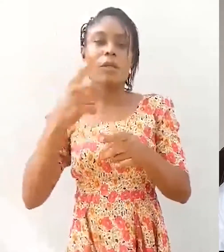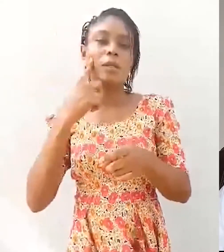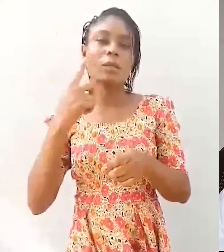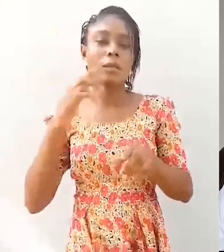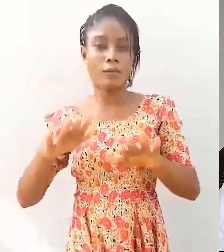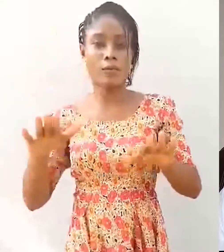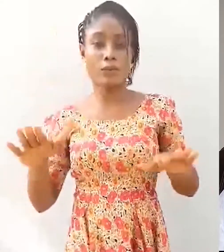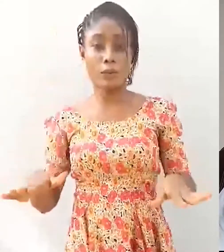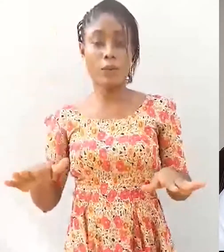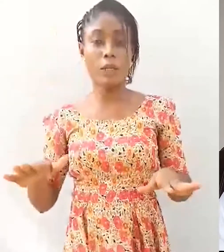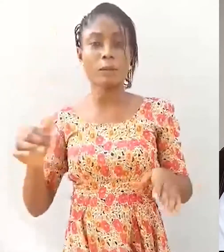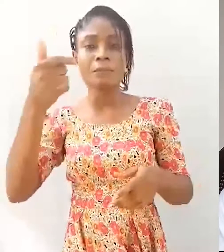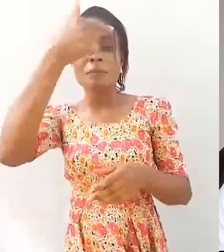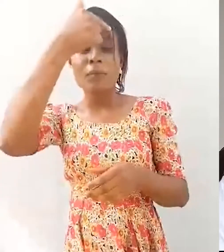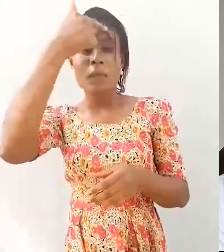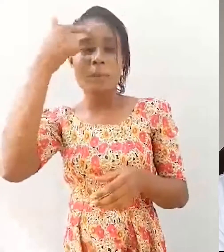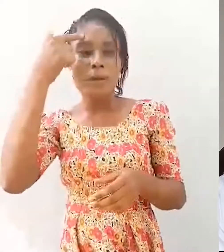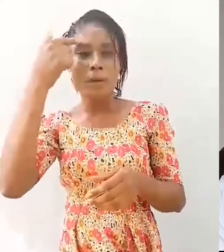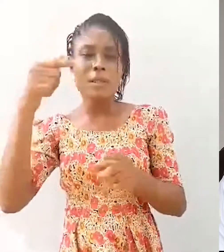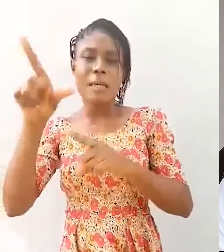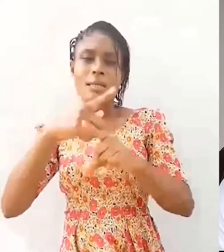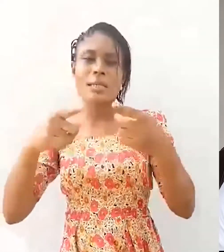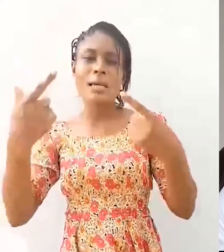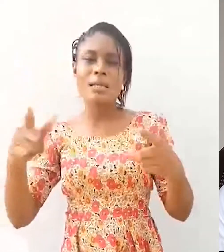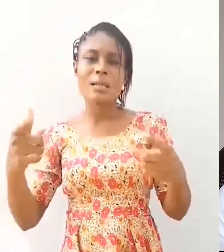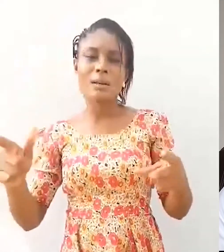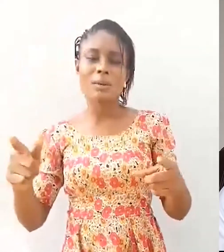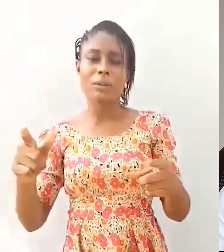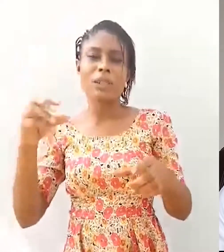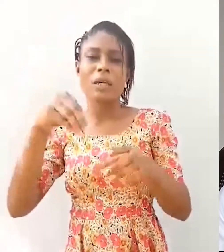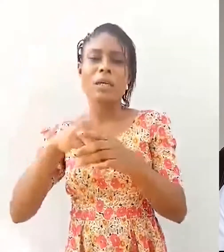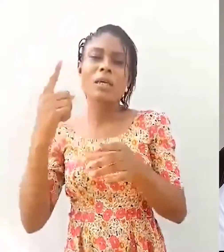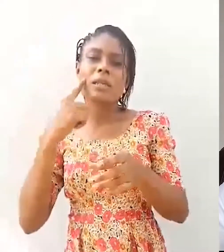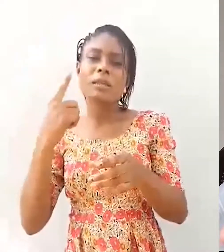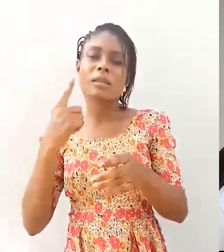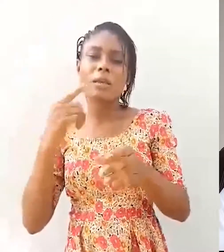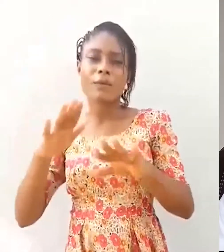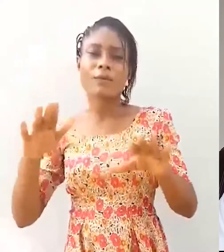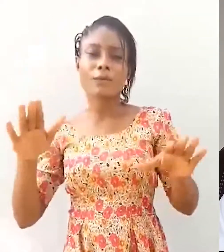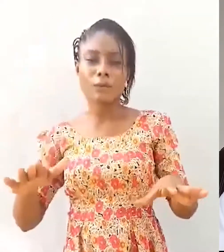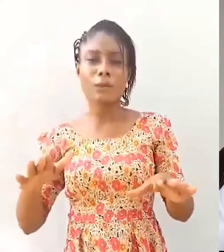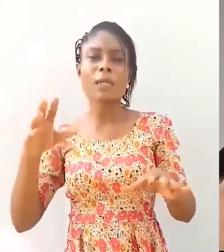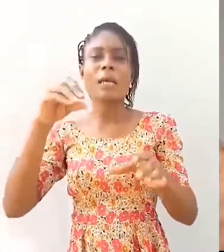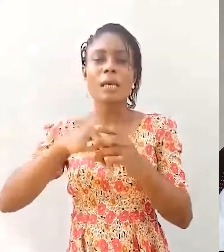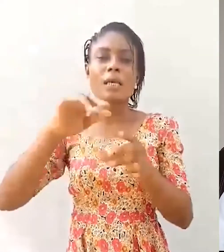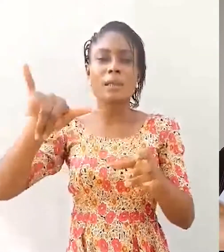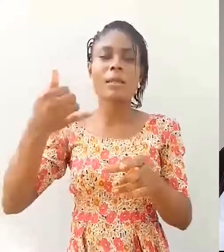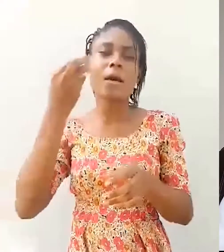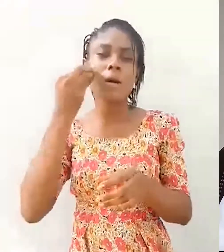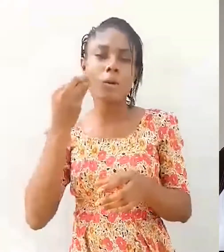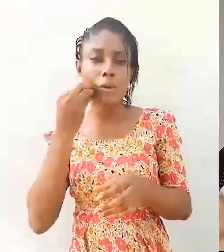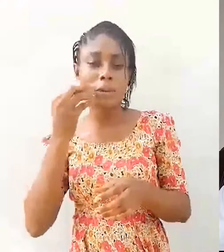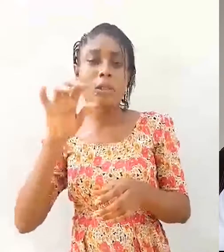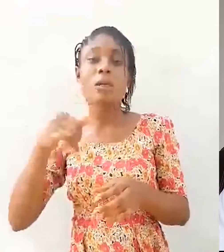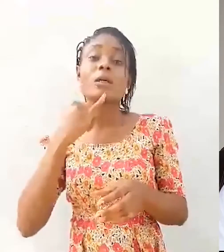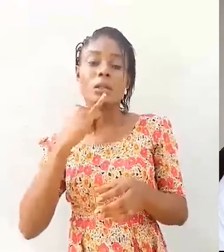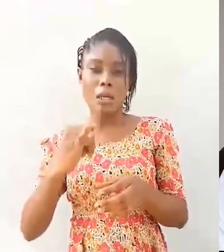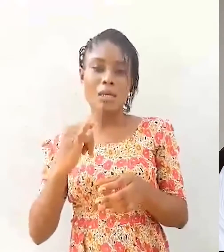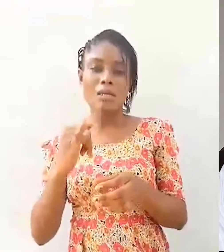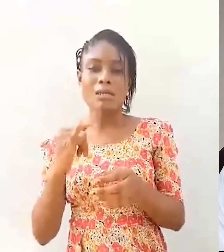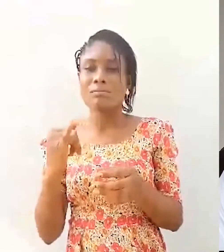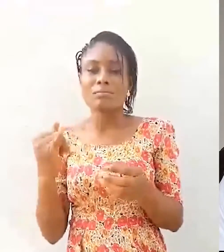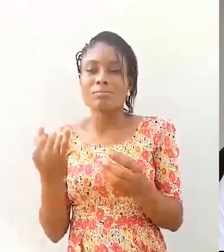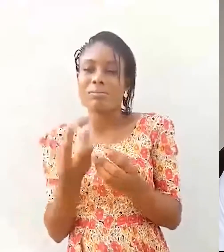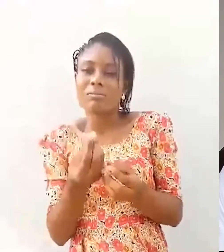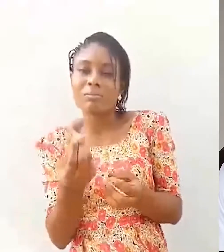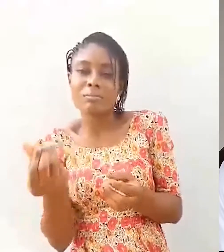children in the homes. There is scarcity of sign language amongst deaf children in the home.